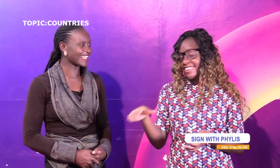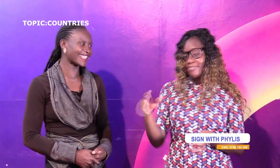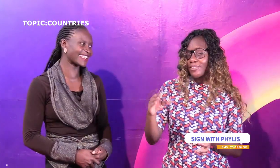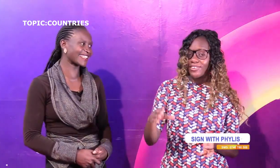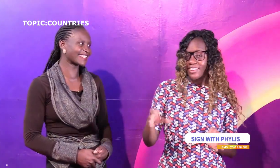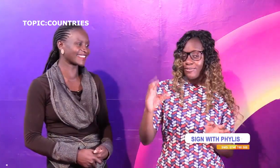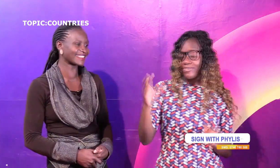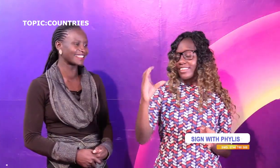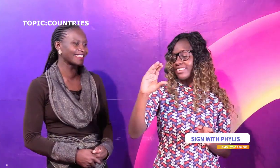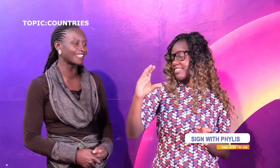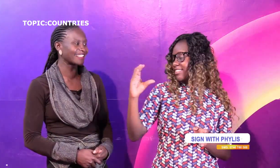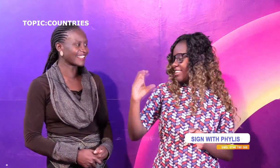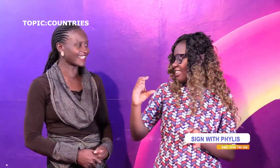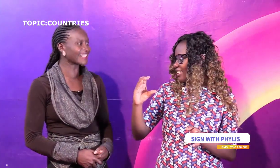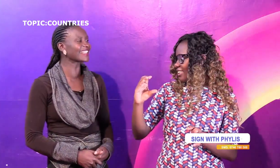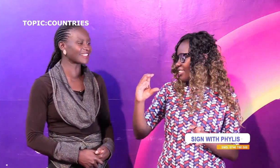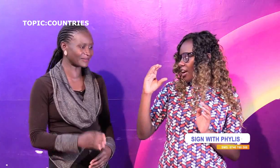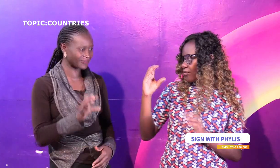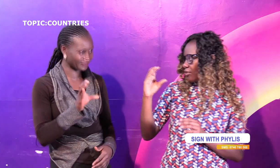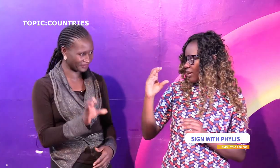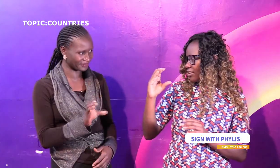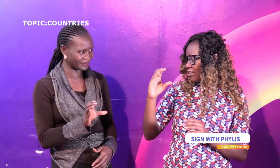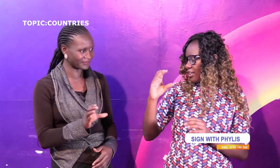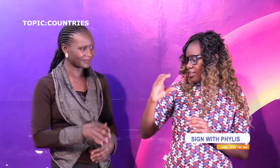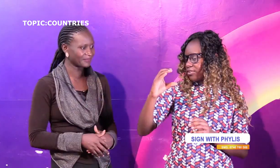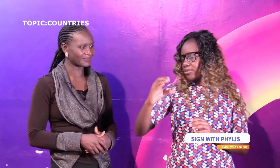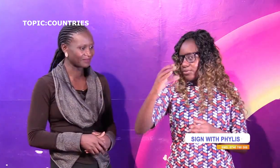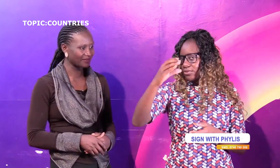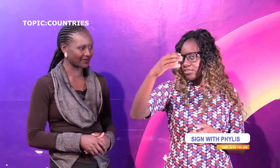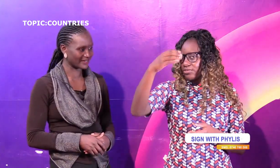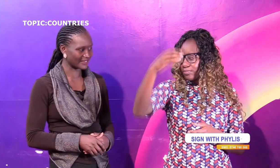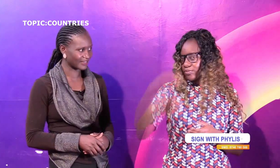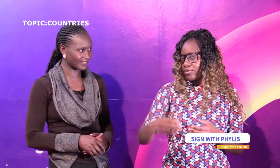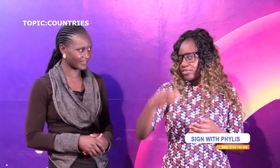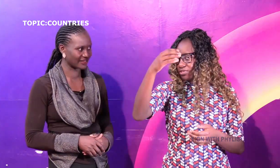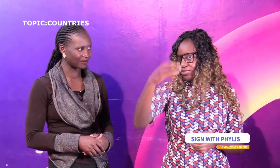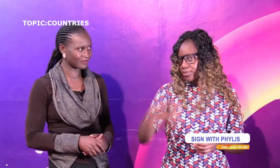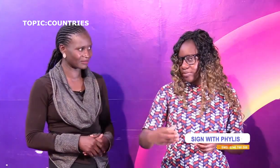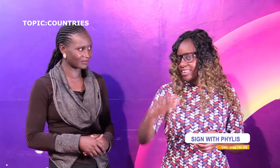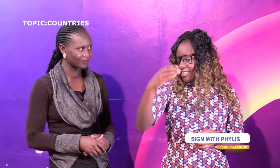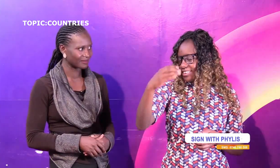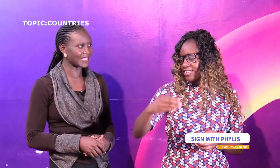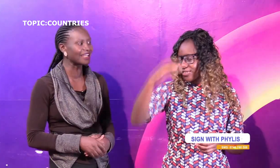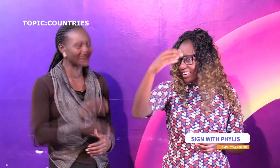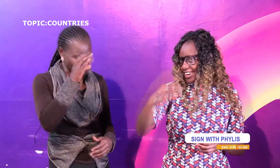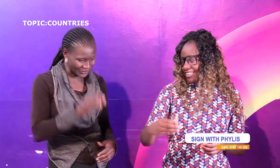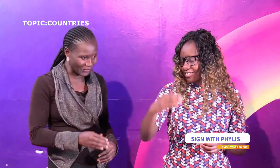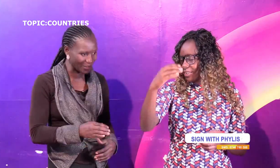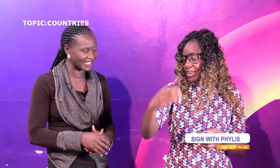because if this is C in the alphabet, you just dropping it. Yes, We are bringing it